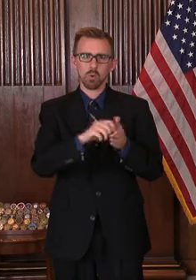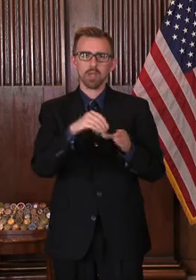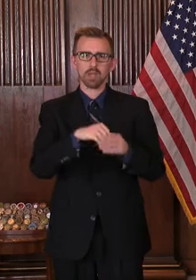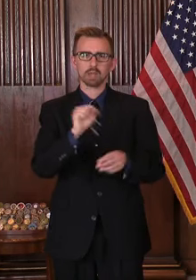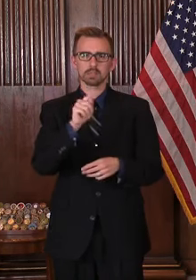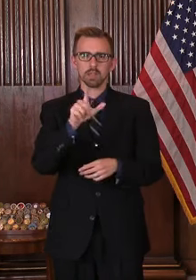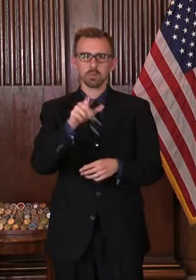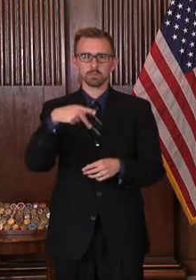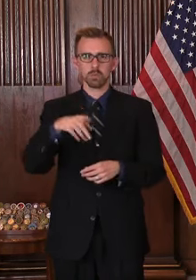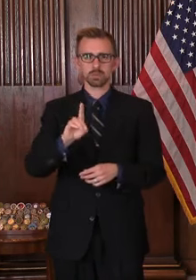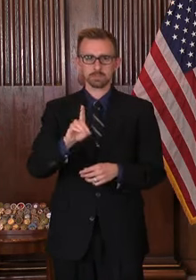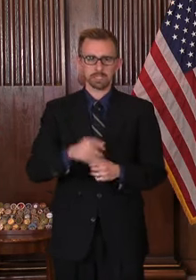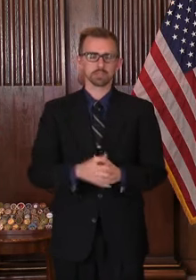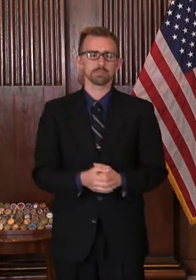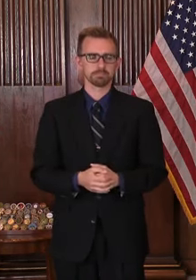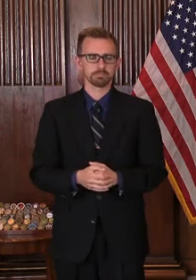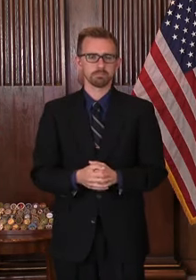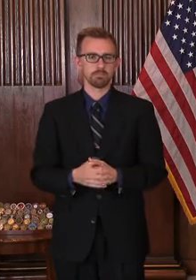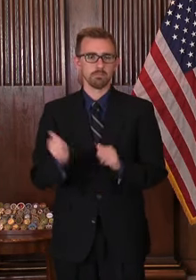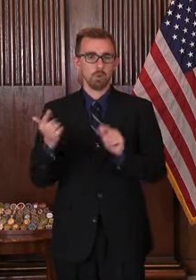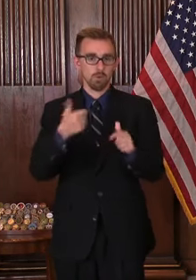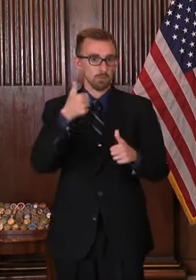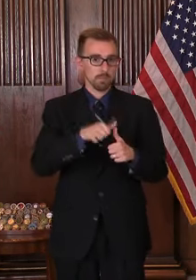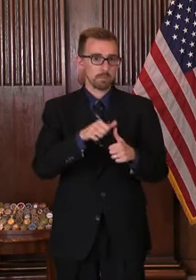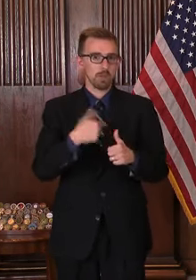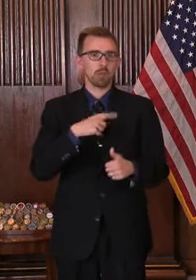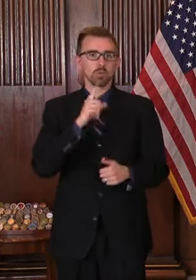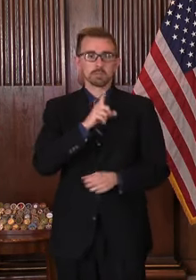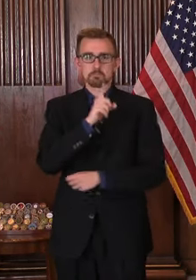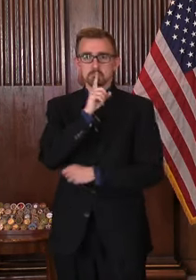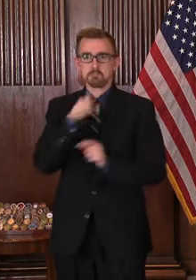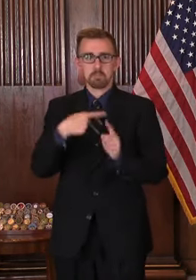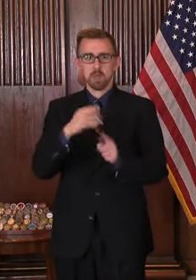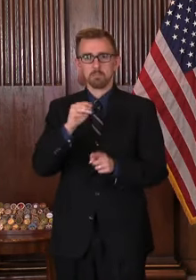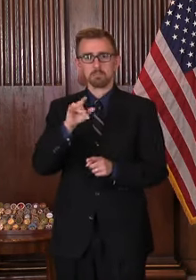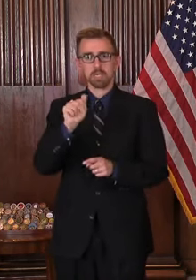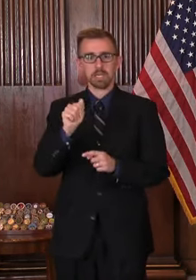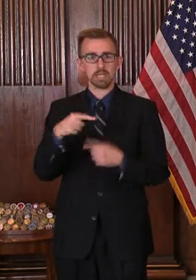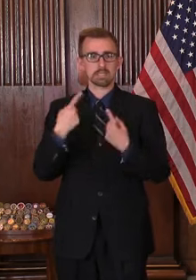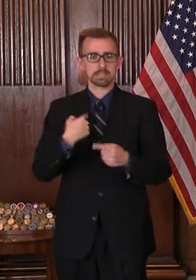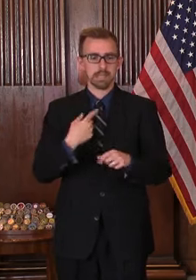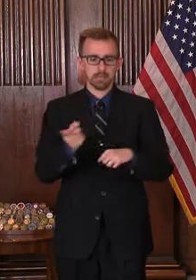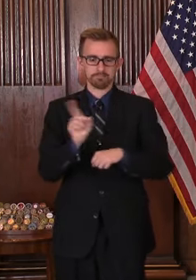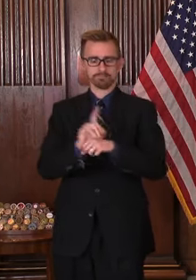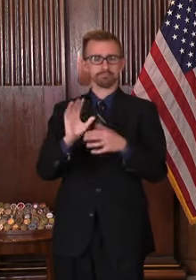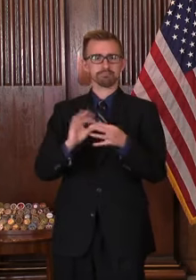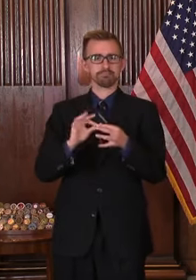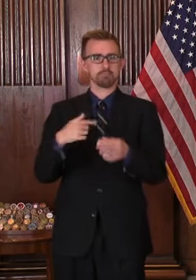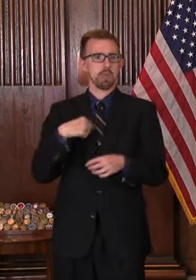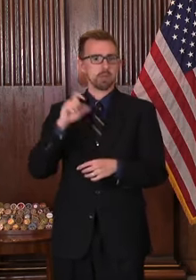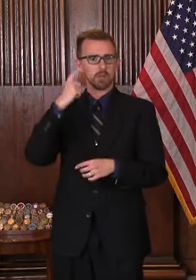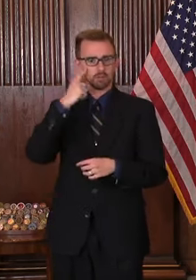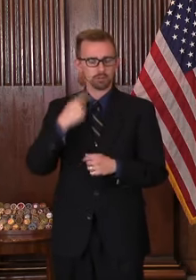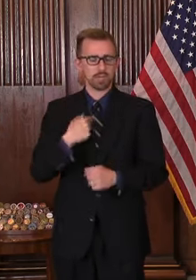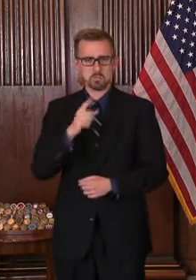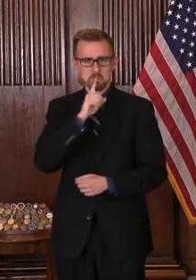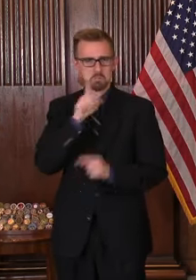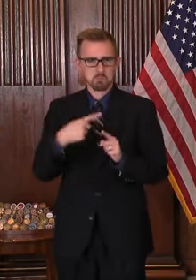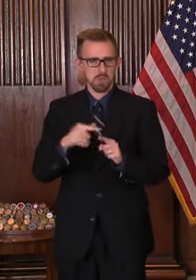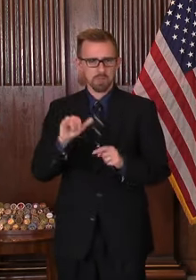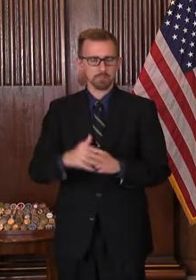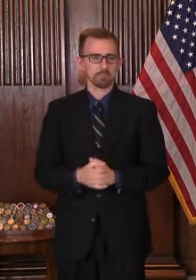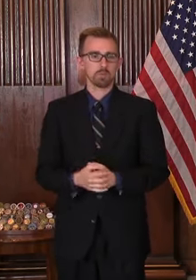Louis Post-Dispatch. And if all of you remember, I've never really said anything about the media since I've been behind the podium since I become governor.